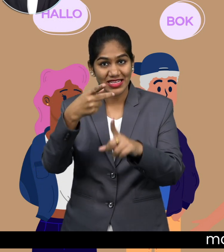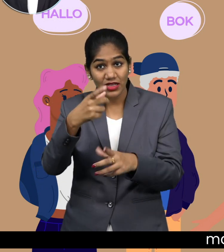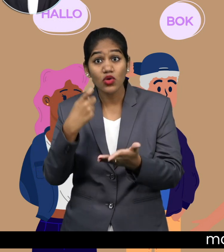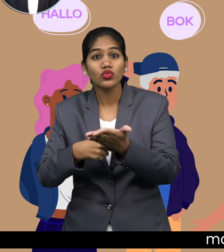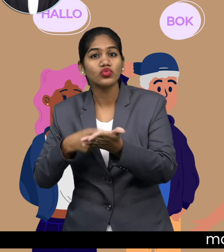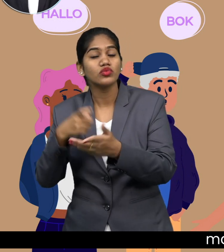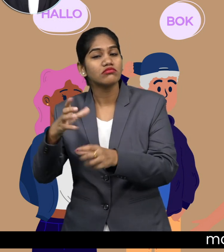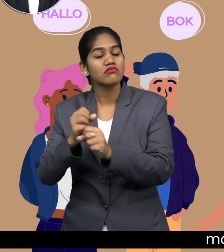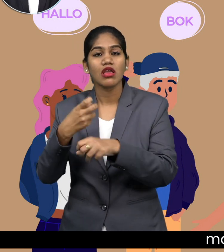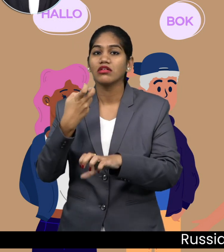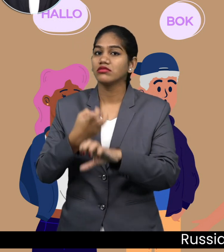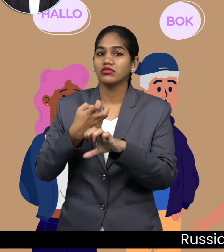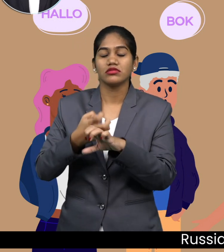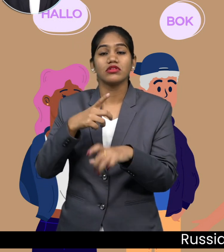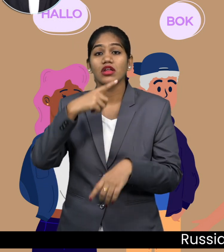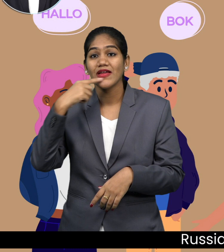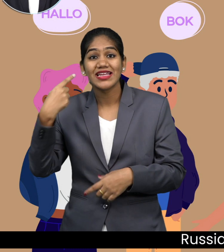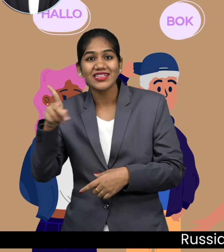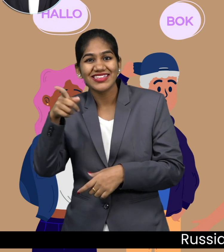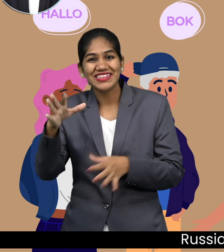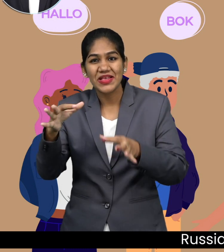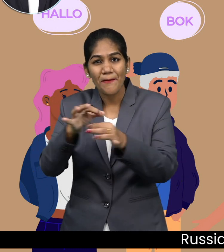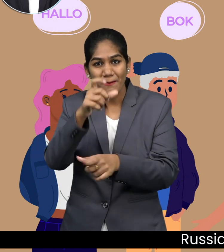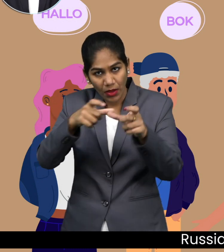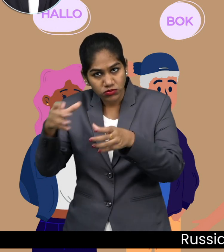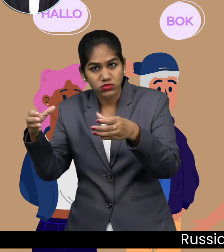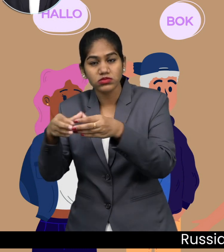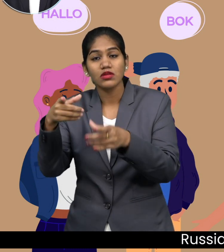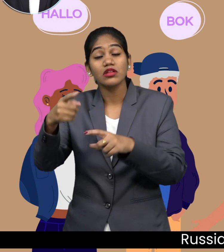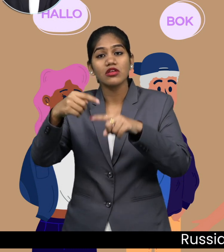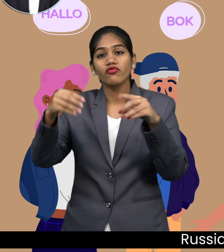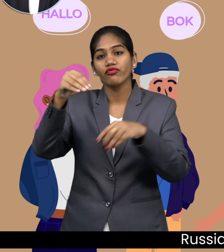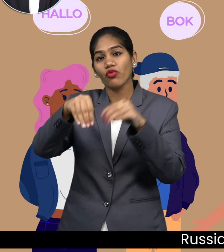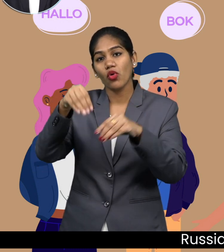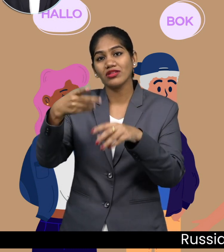for racial minorities to vote.